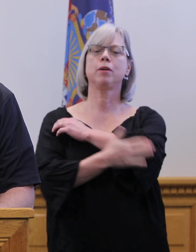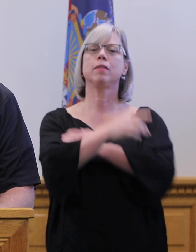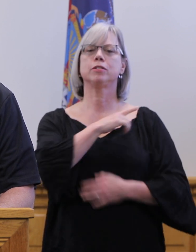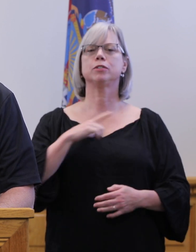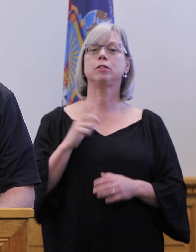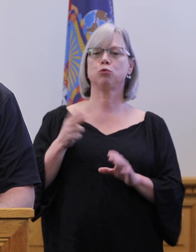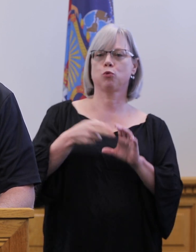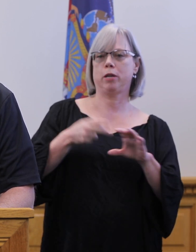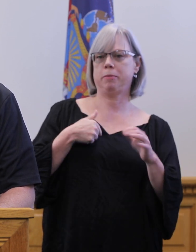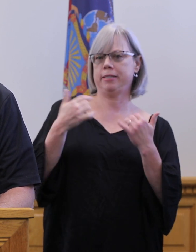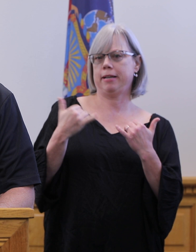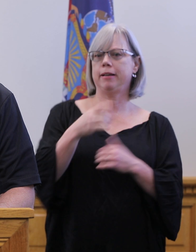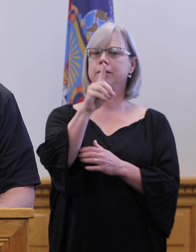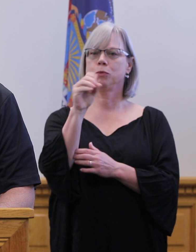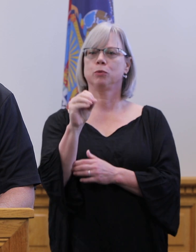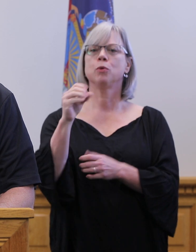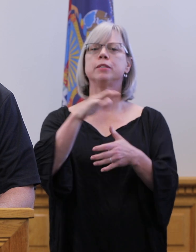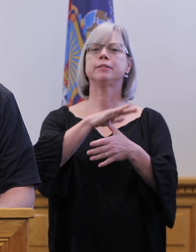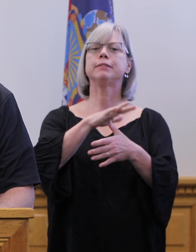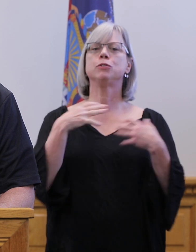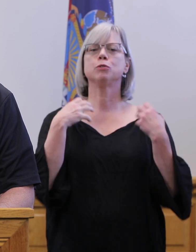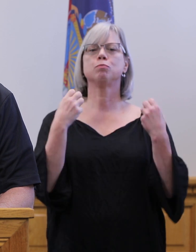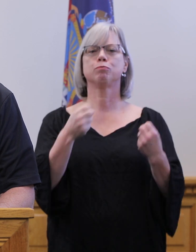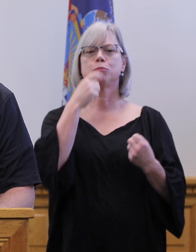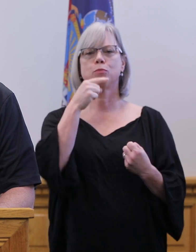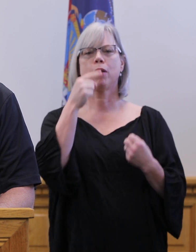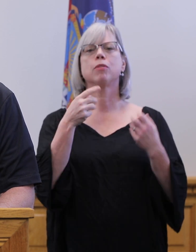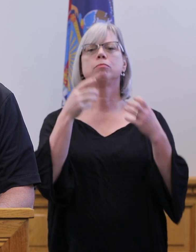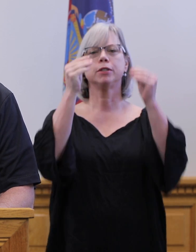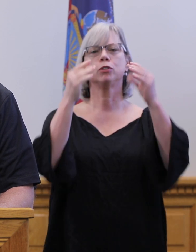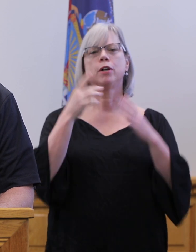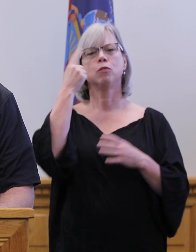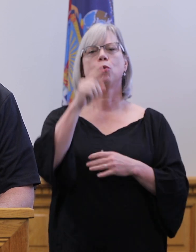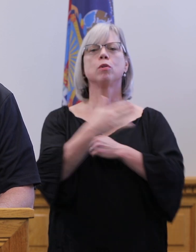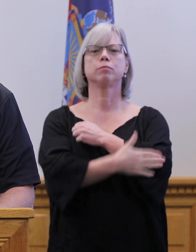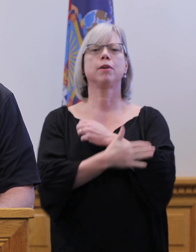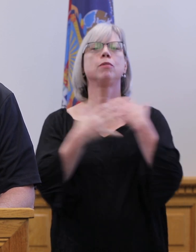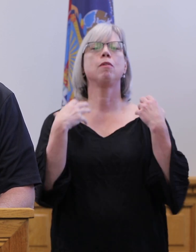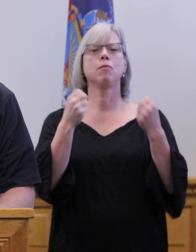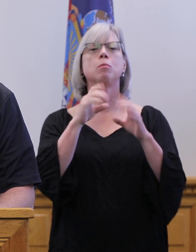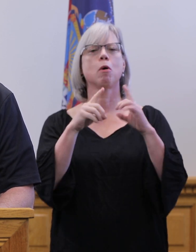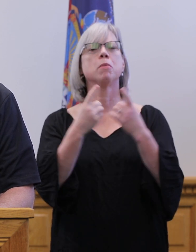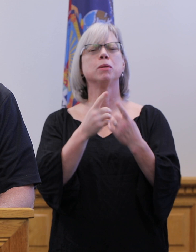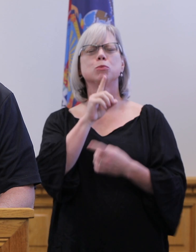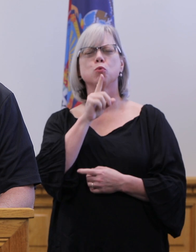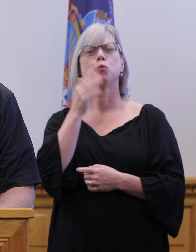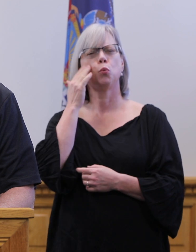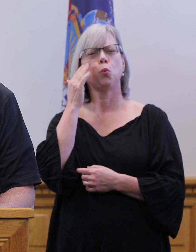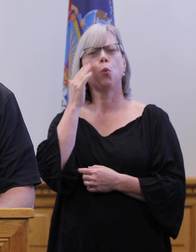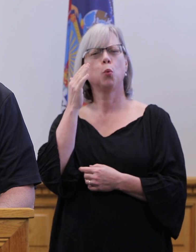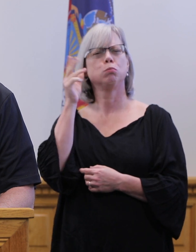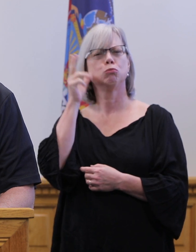Diane Oldenberg, Senior Public Health Educator for the County Health Department. I'm sure many of you have heard already, the CDC